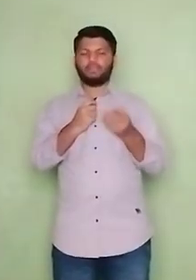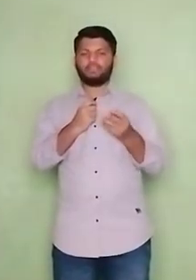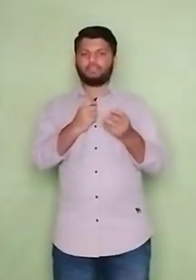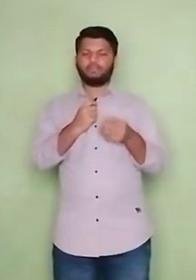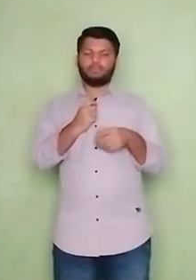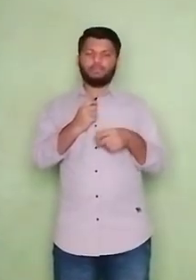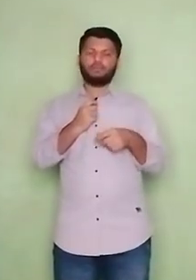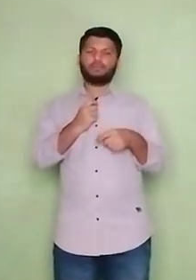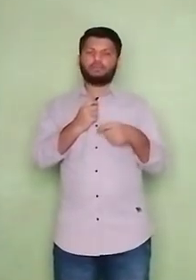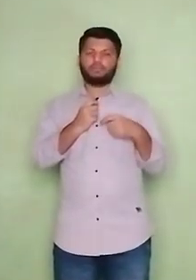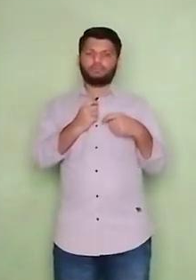is